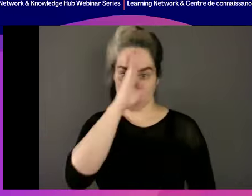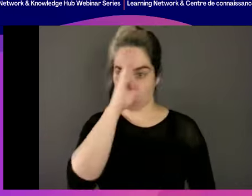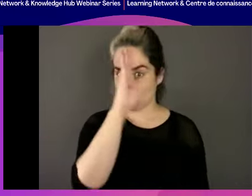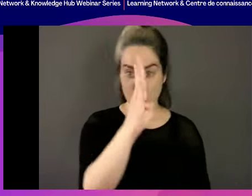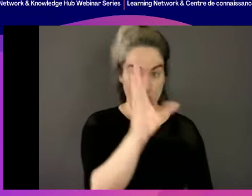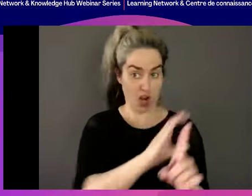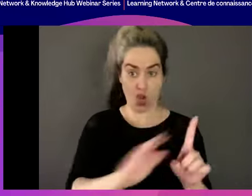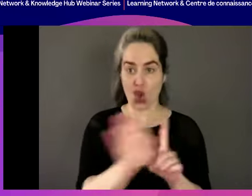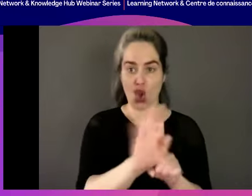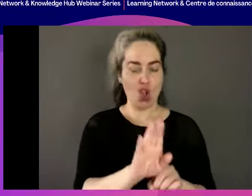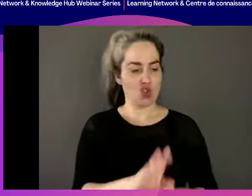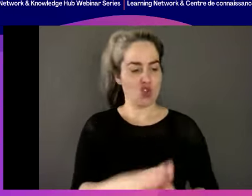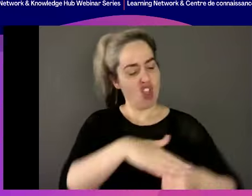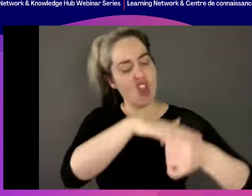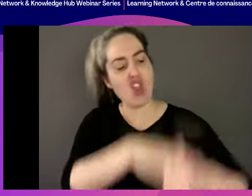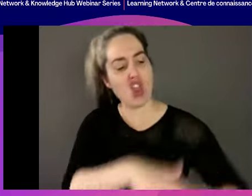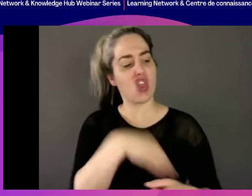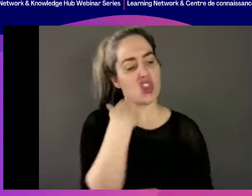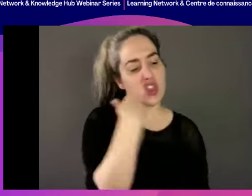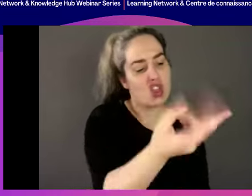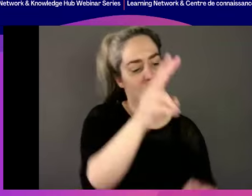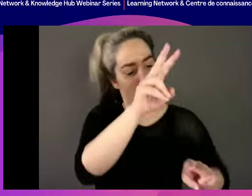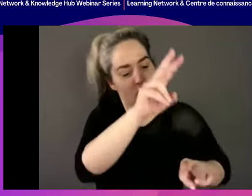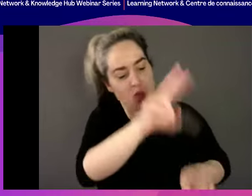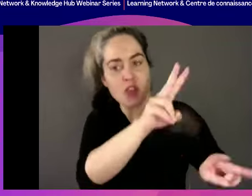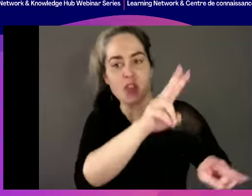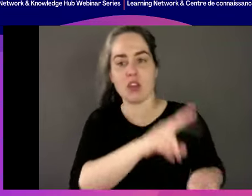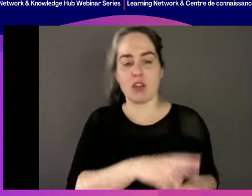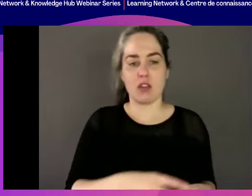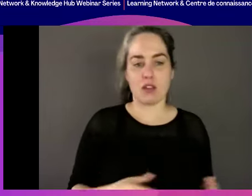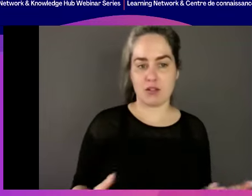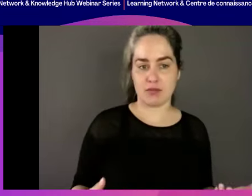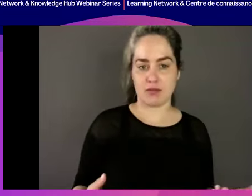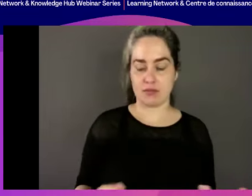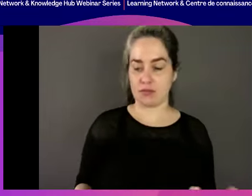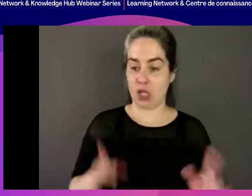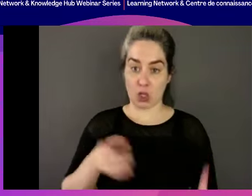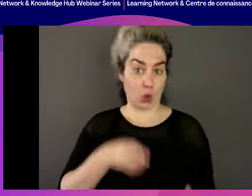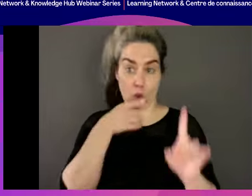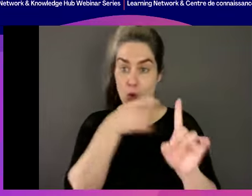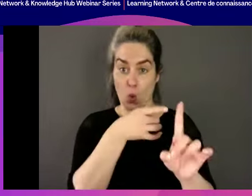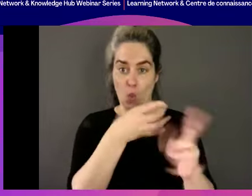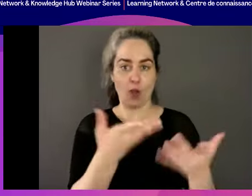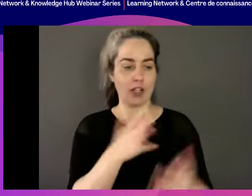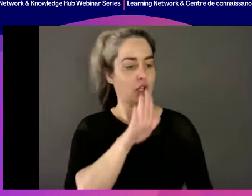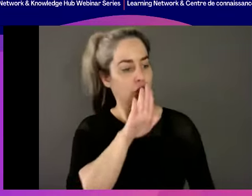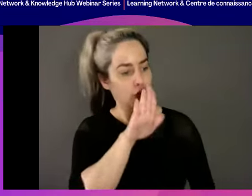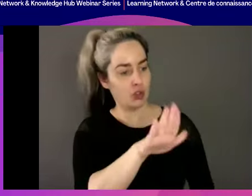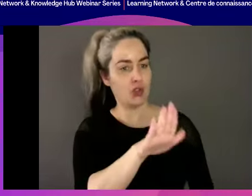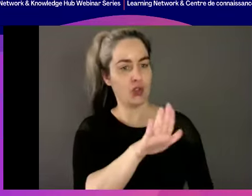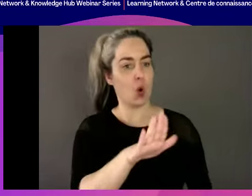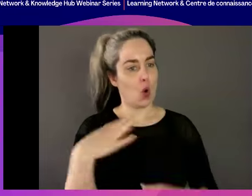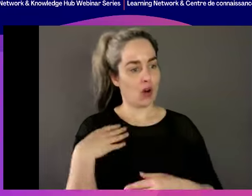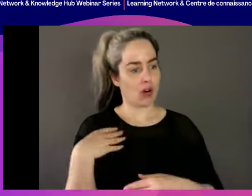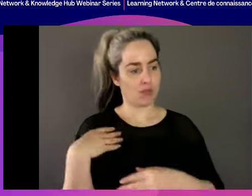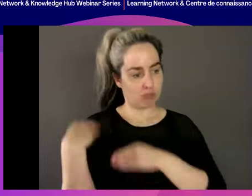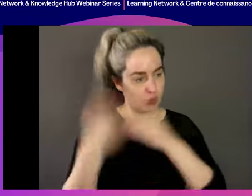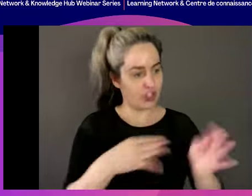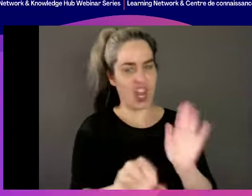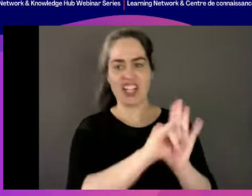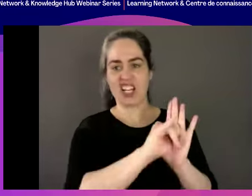and racism aimed at kind of dissolving their valued and protective traditional identity